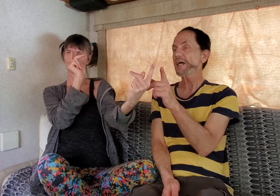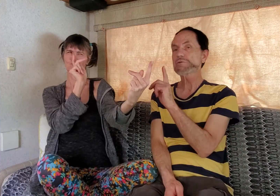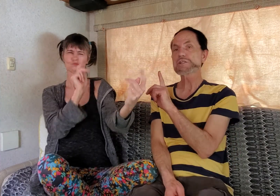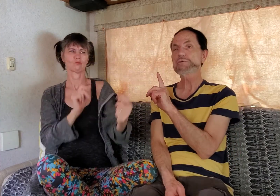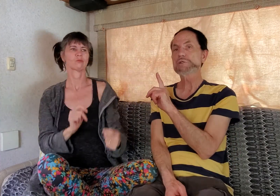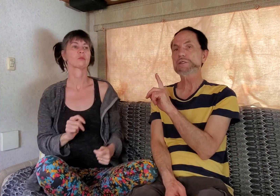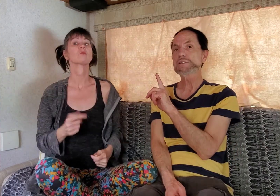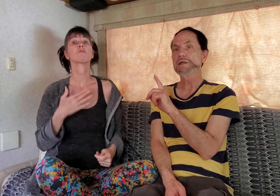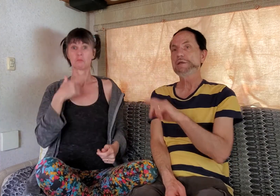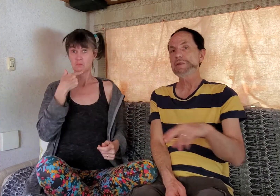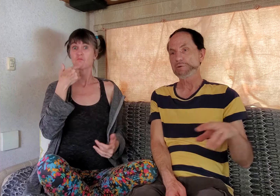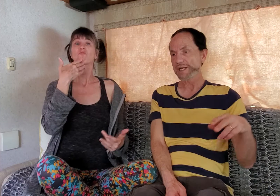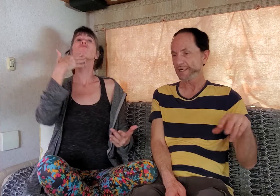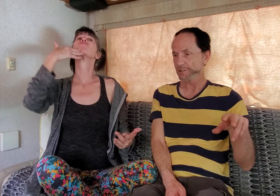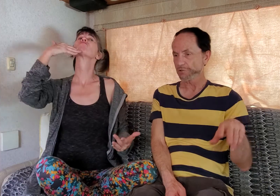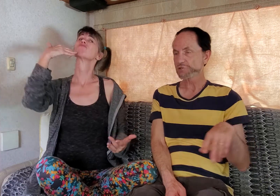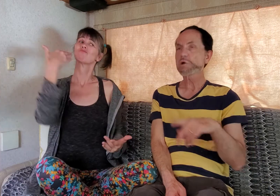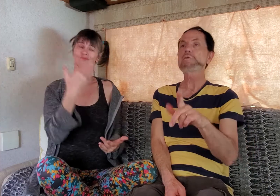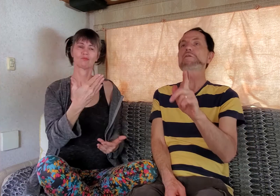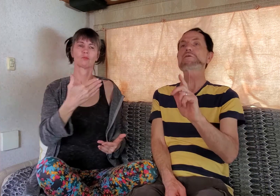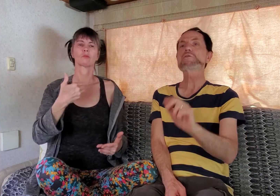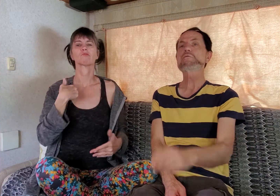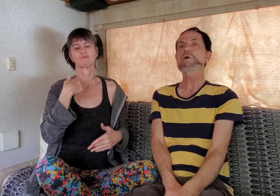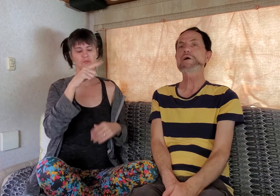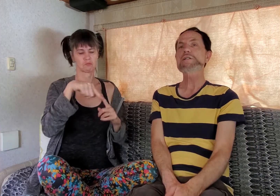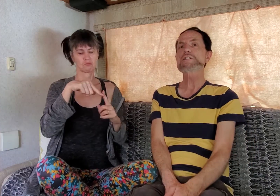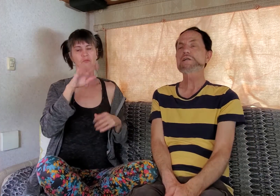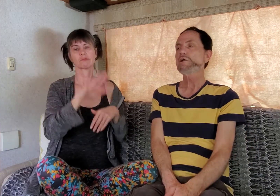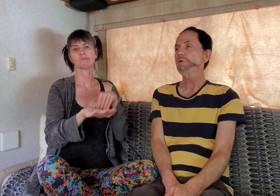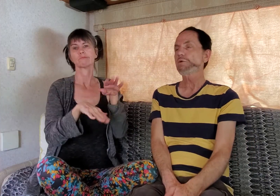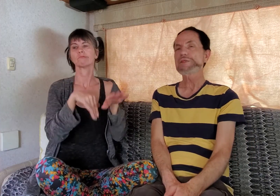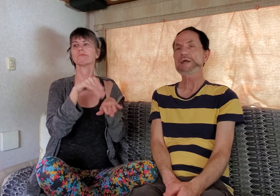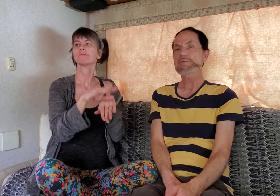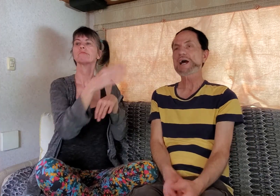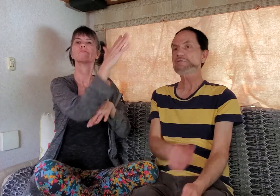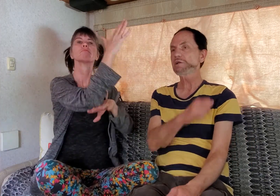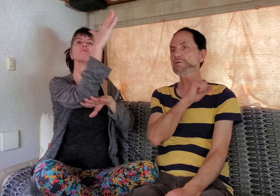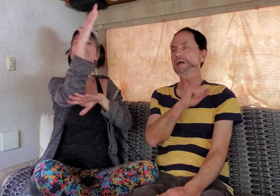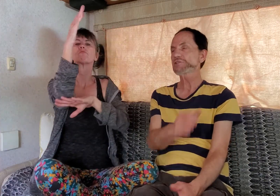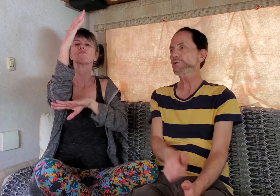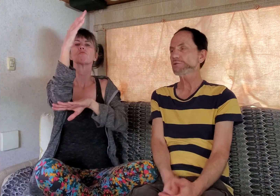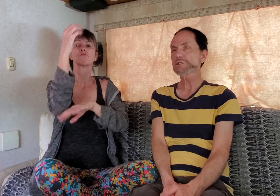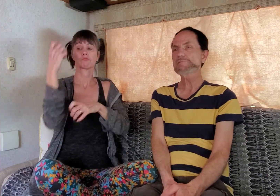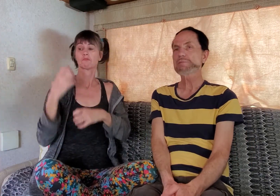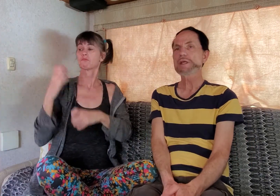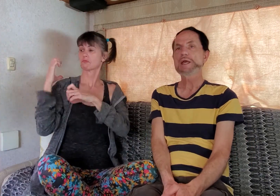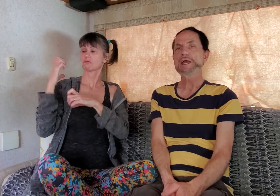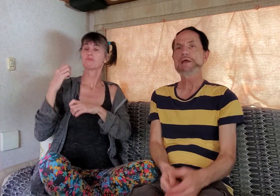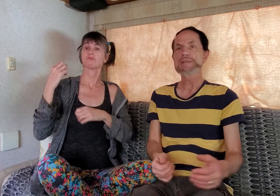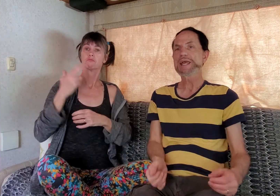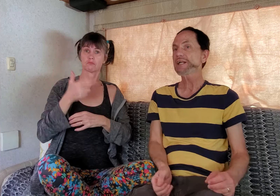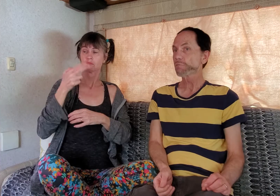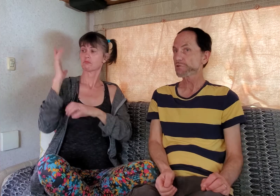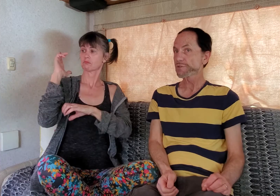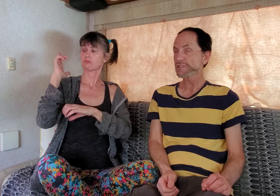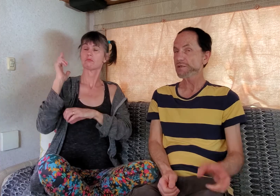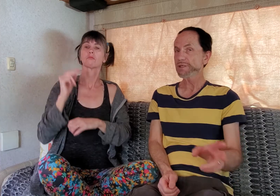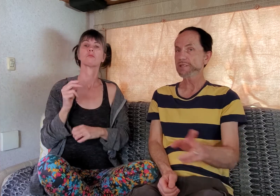so good that when I'd go strolling through the woods with that rifle on my shoulder and the animals would see me